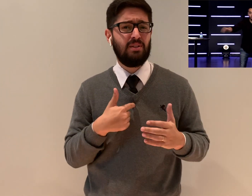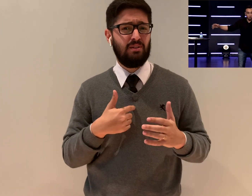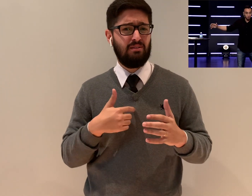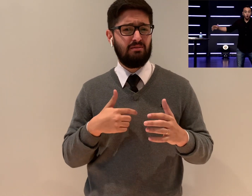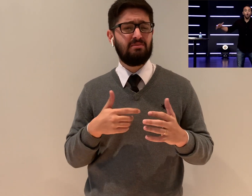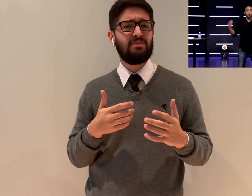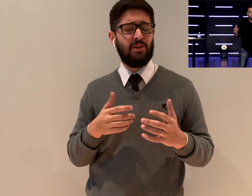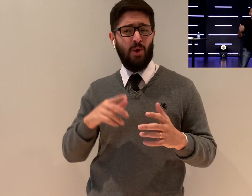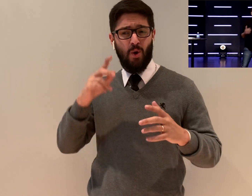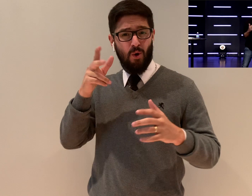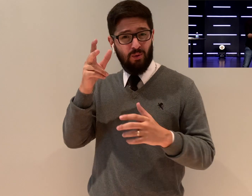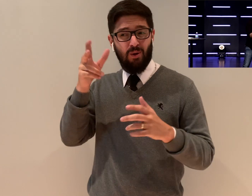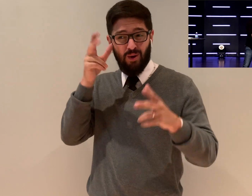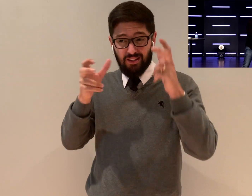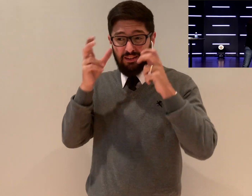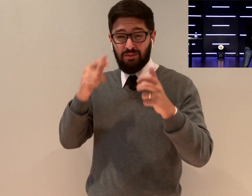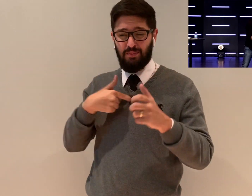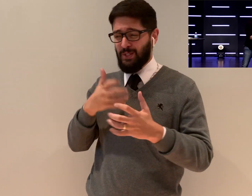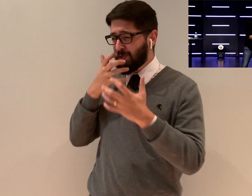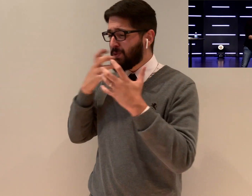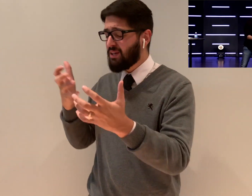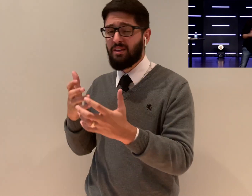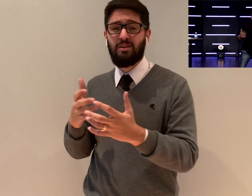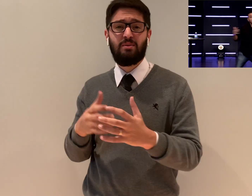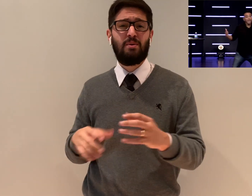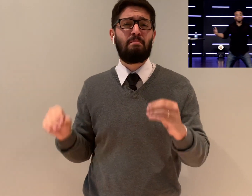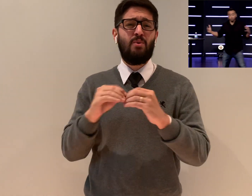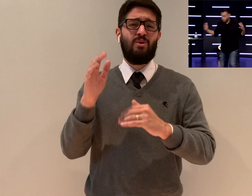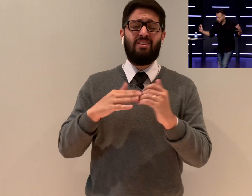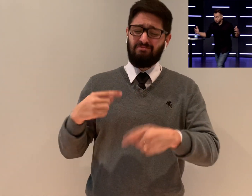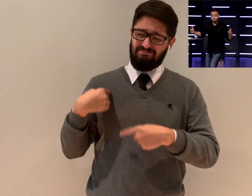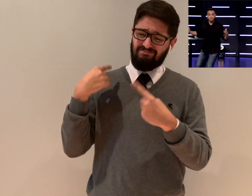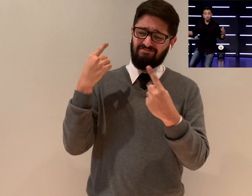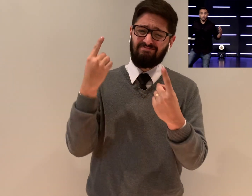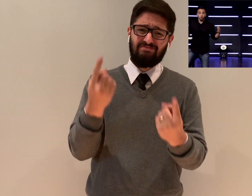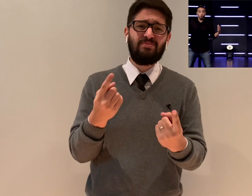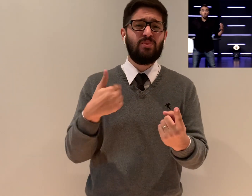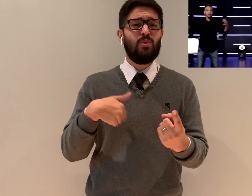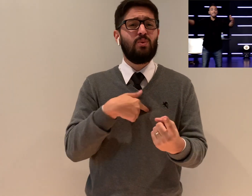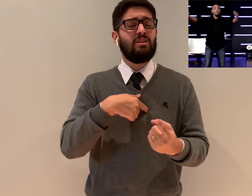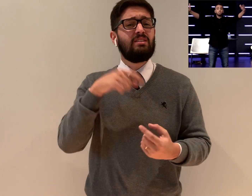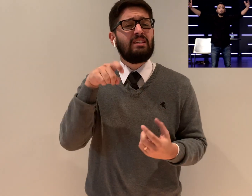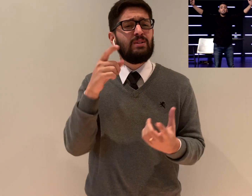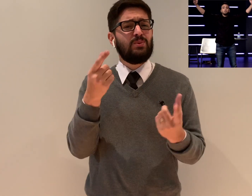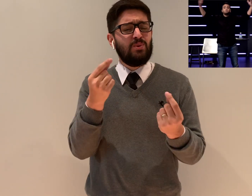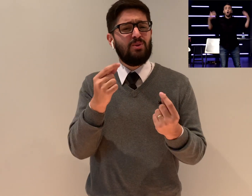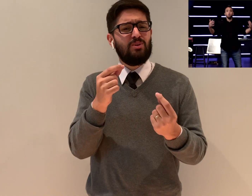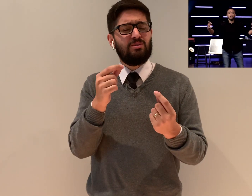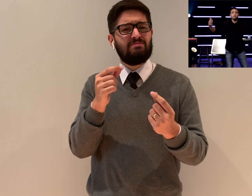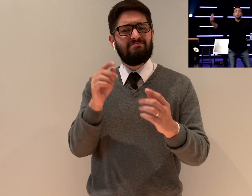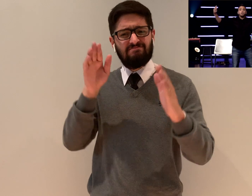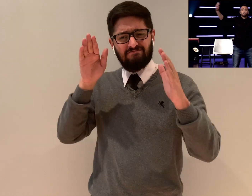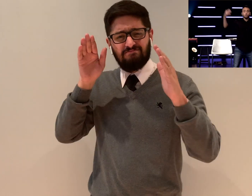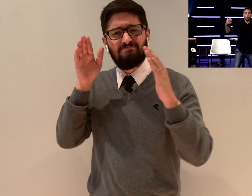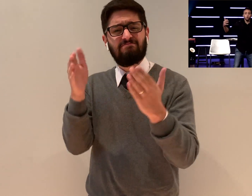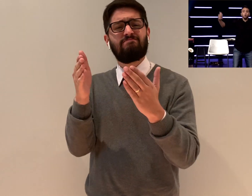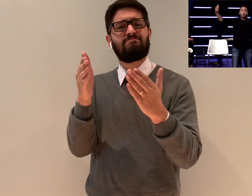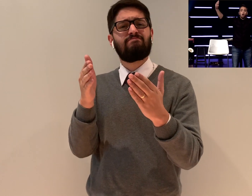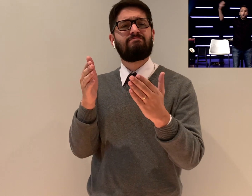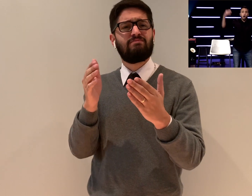my street heard me screaming to my son. More than ever, church family, we need to be devoted